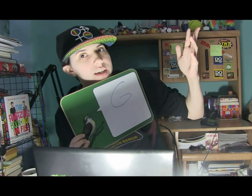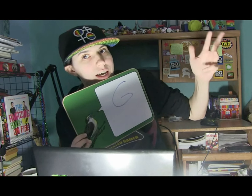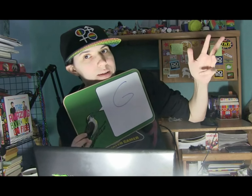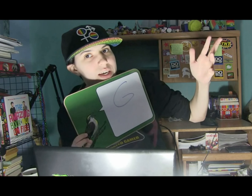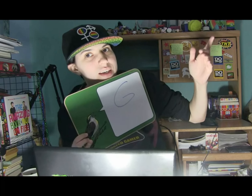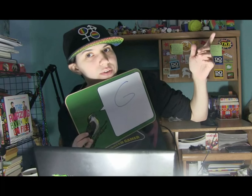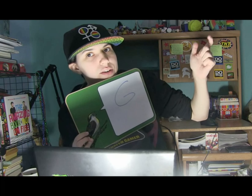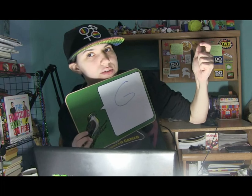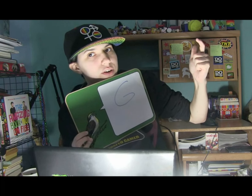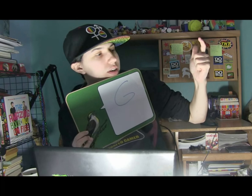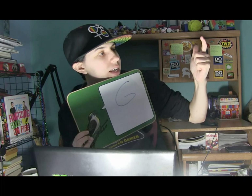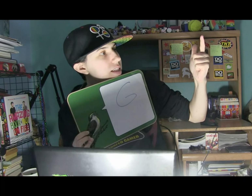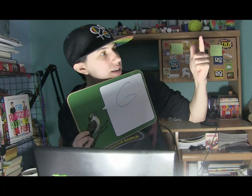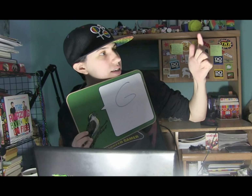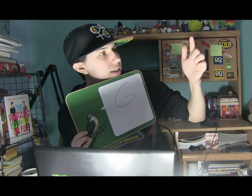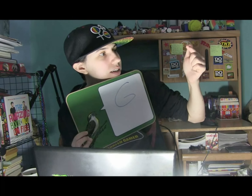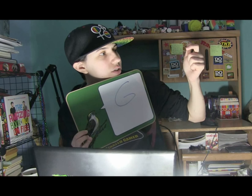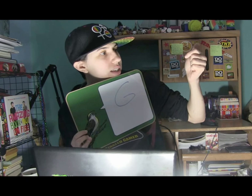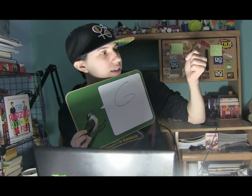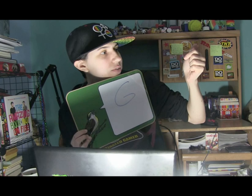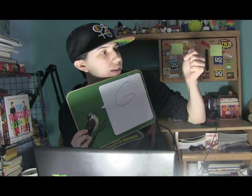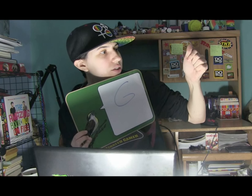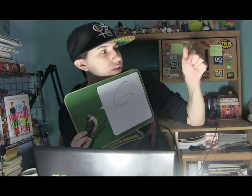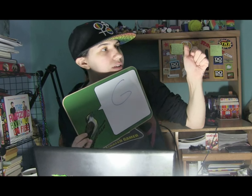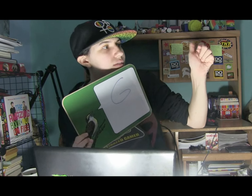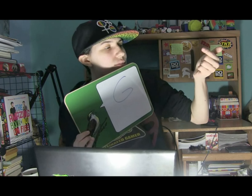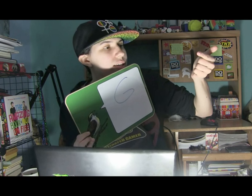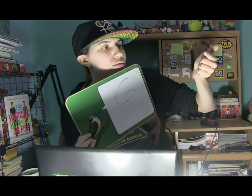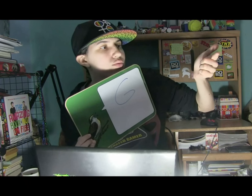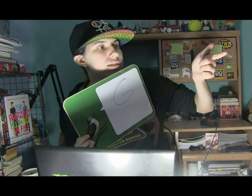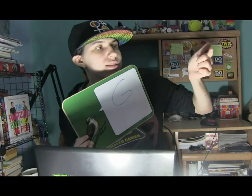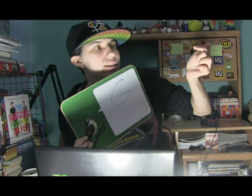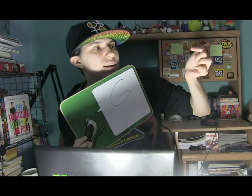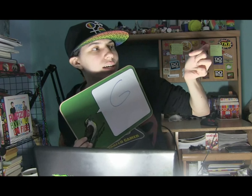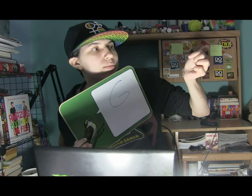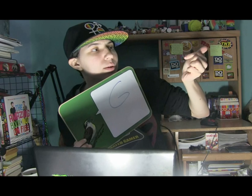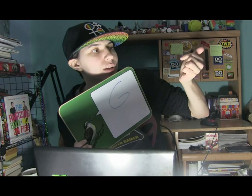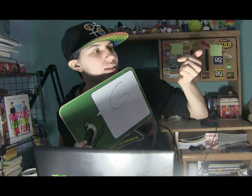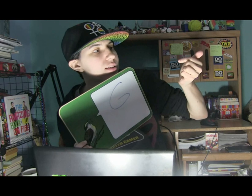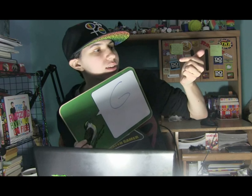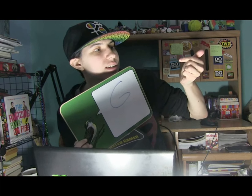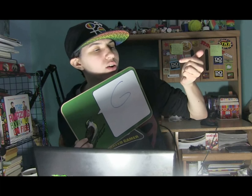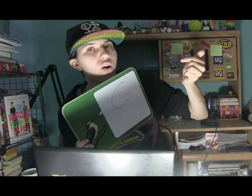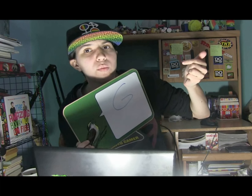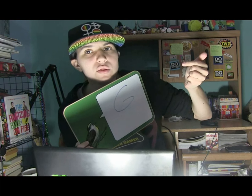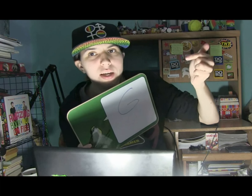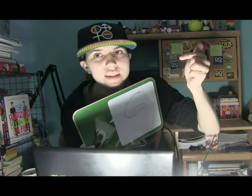middle ring and pinky fingers are in, your index finger is resting on top of them like this so that it's almost bending